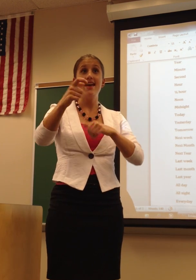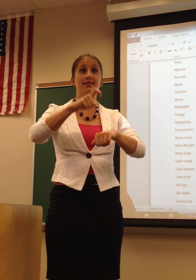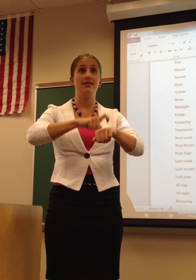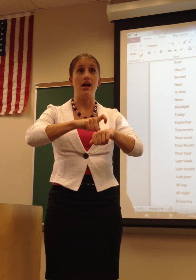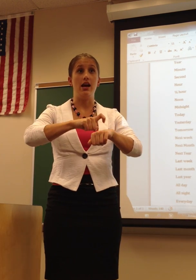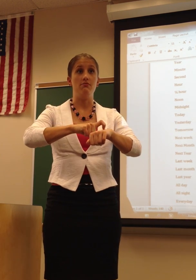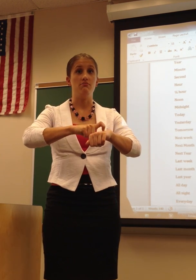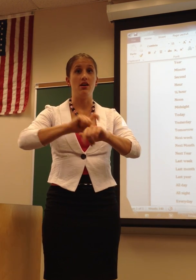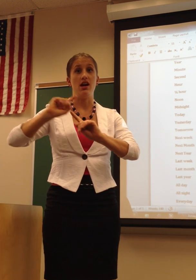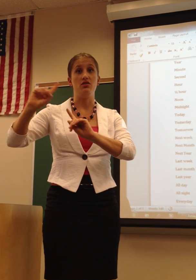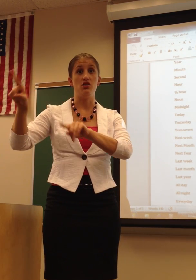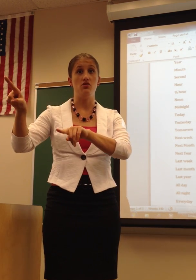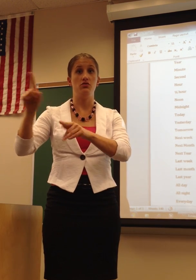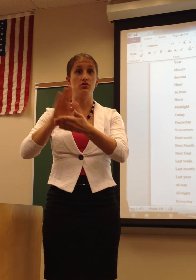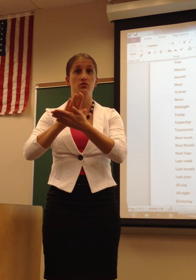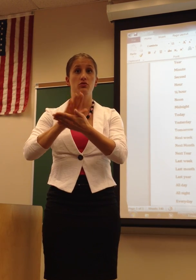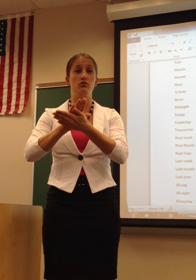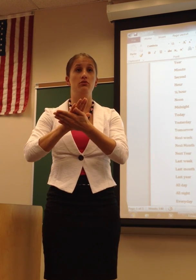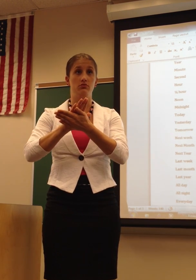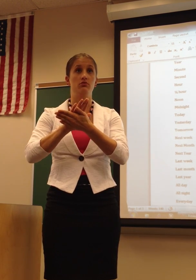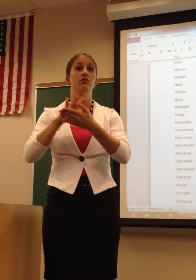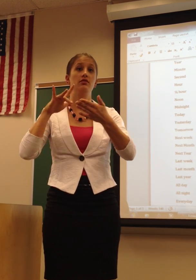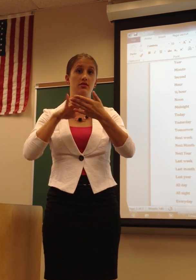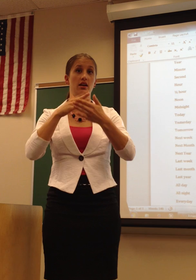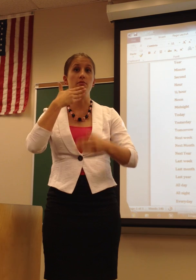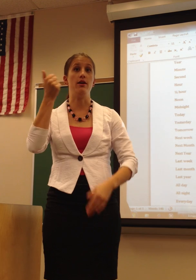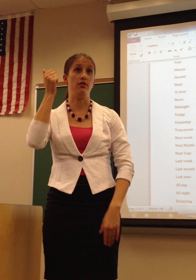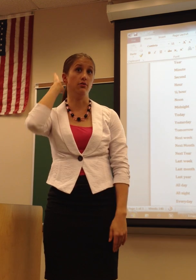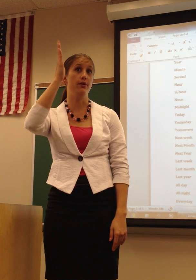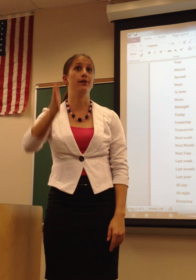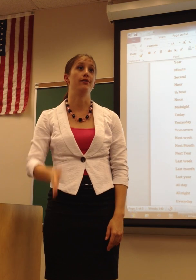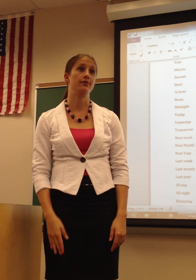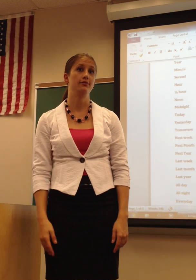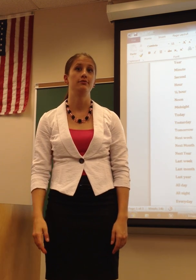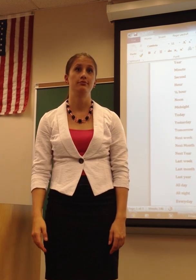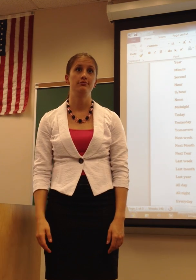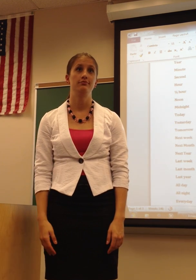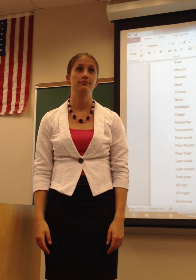Next time I go to school, study better, will.